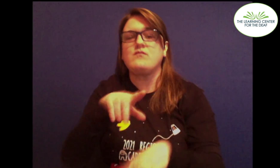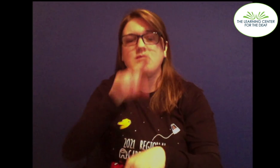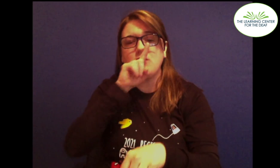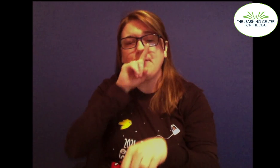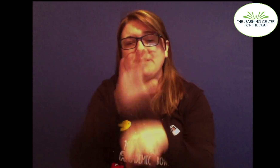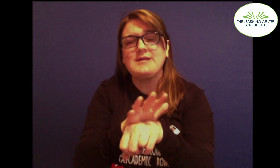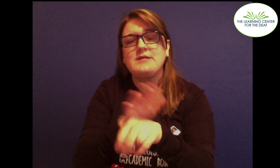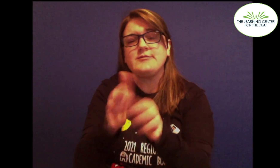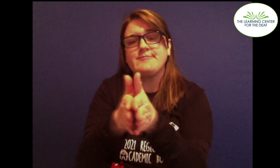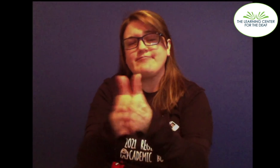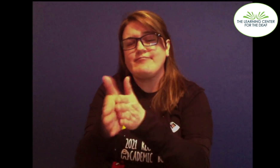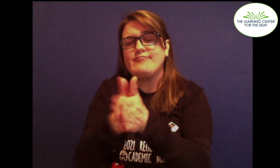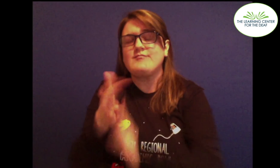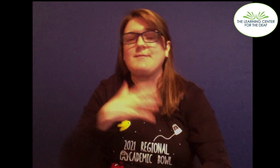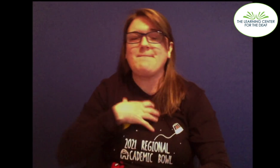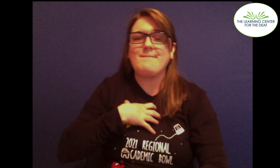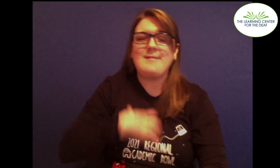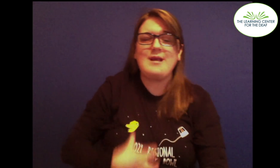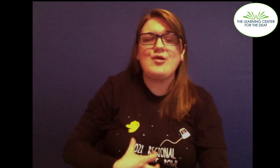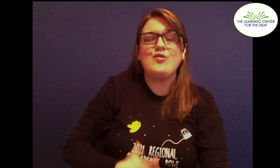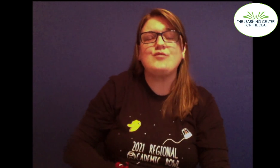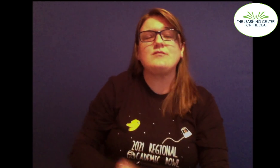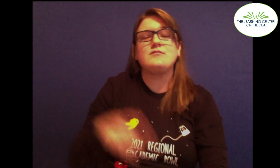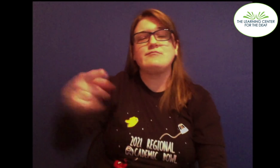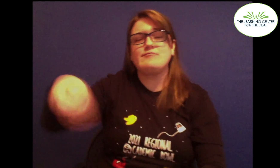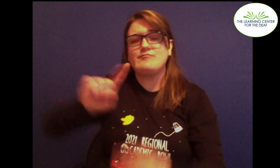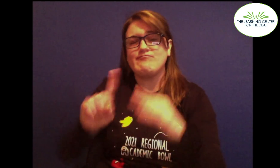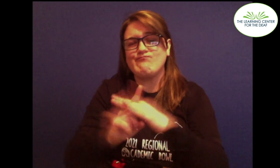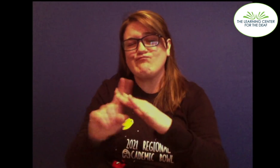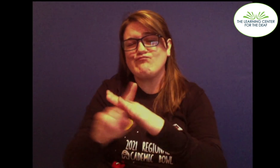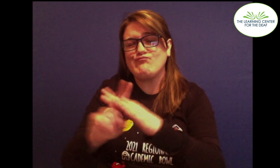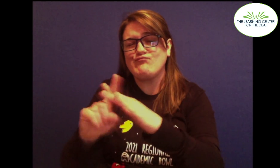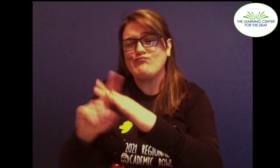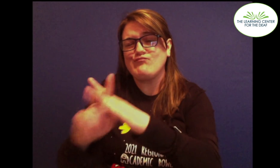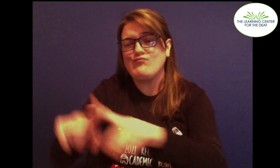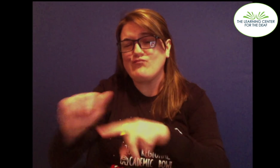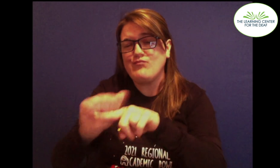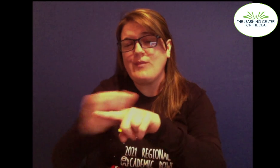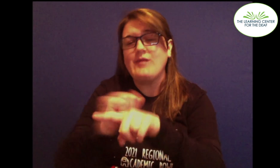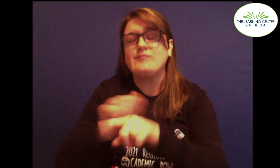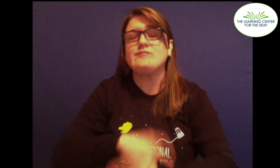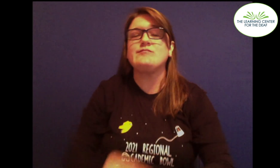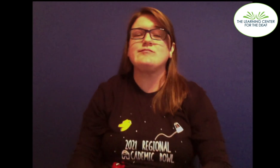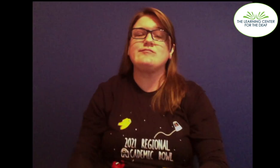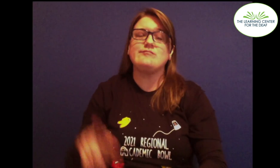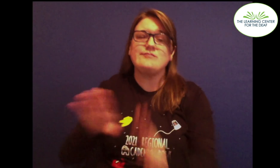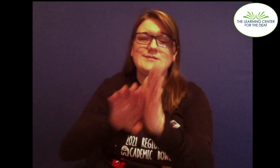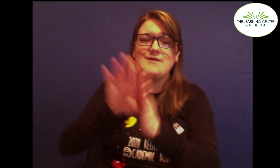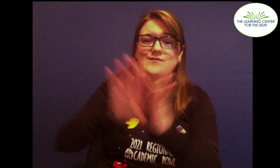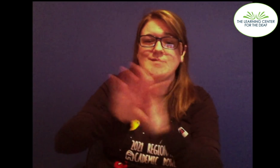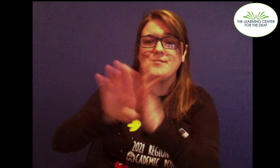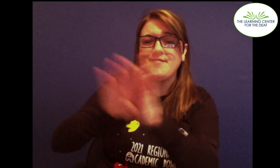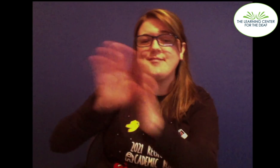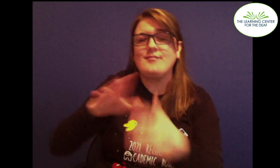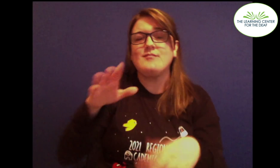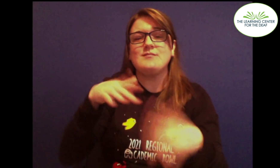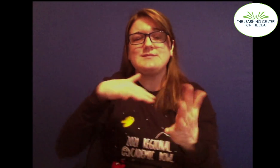of commitment, motivation, and passion for the work. They showed up in so many ways to train for this moment, with the